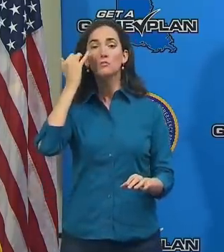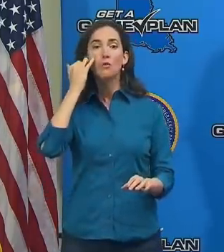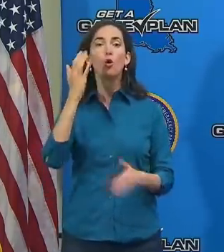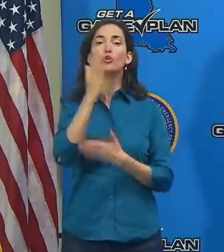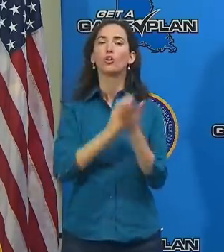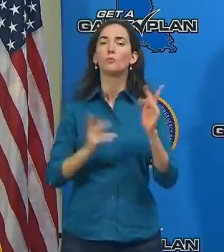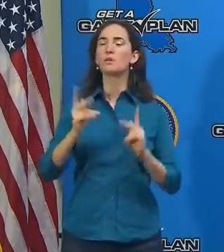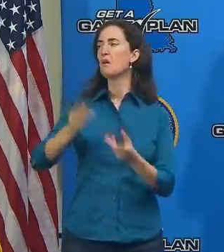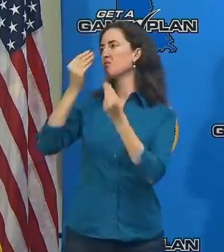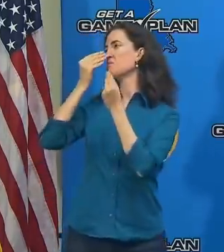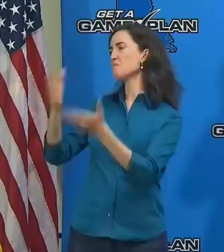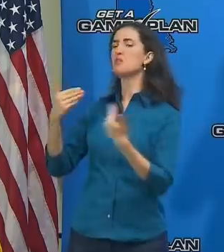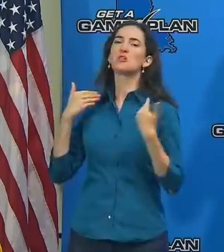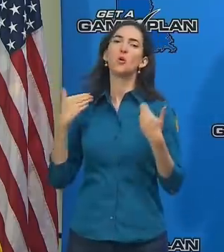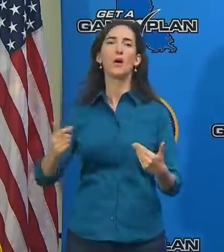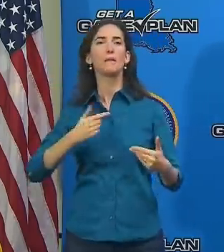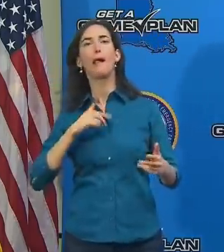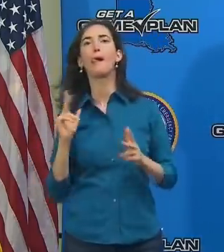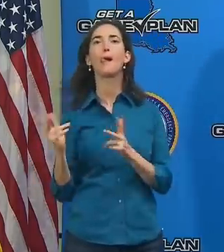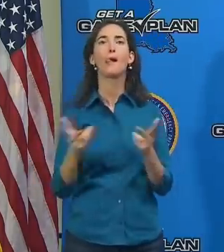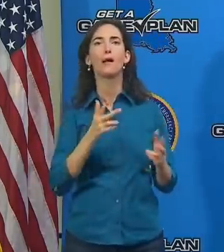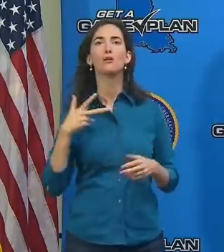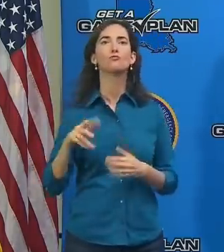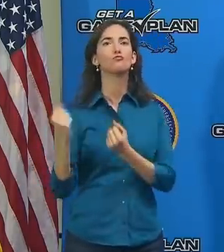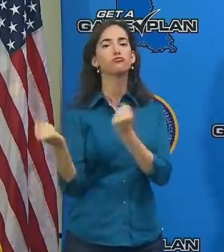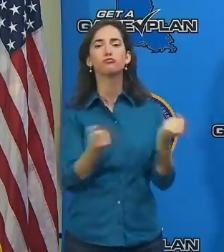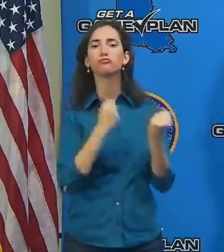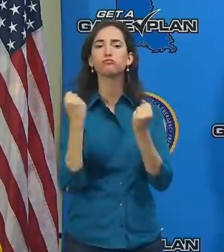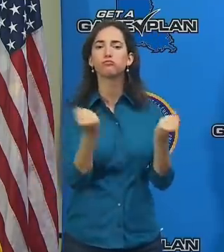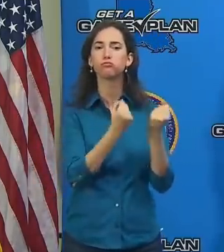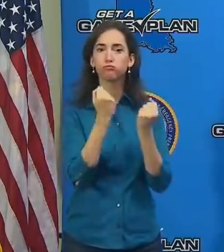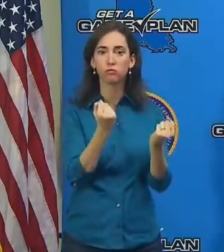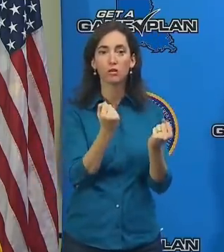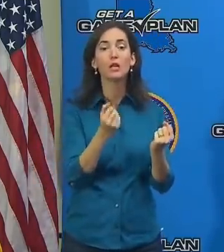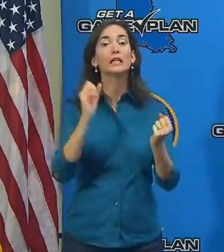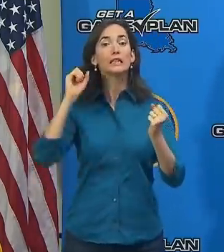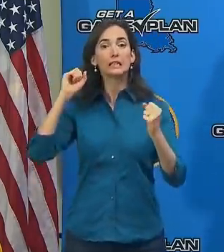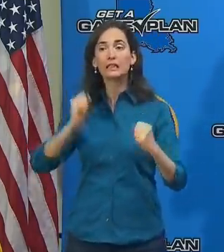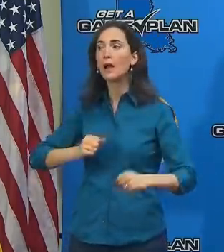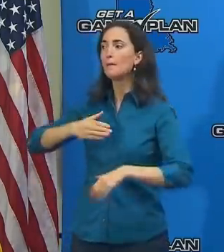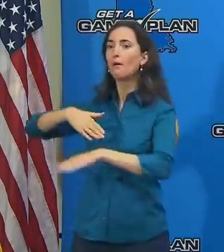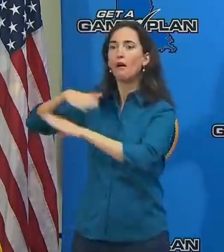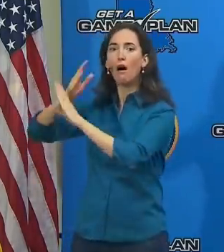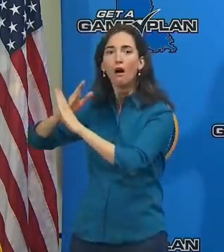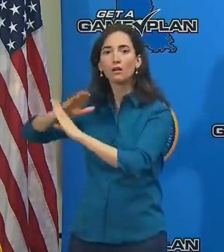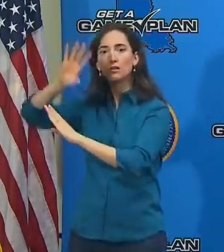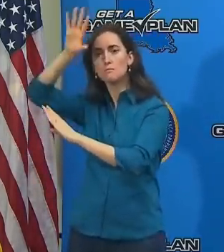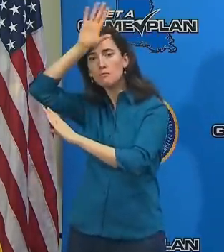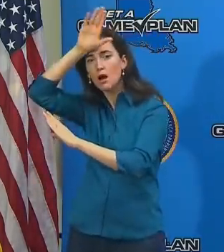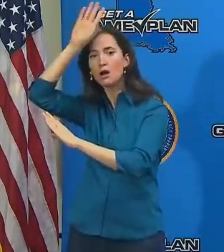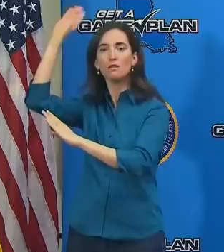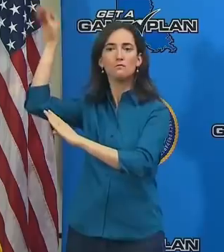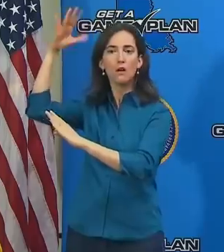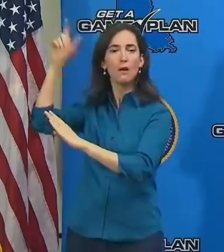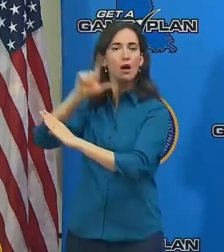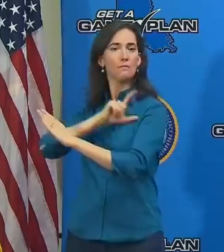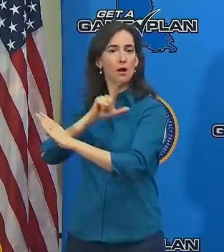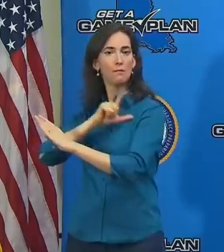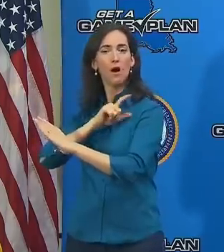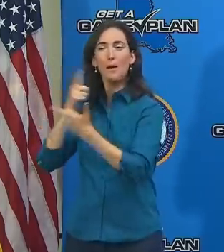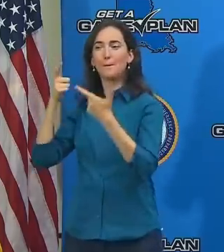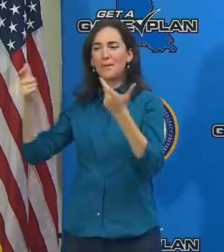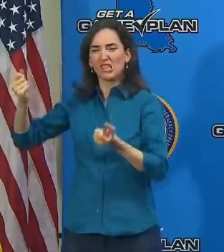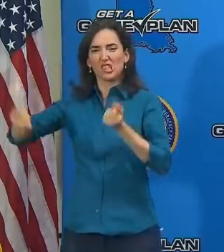of first responders and search and rescue assets, high water vehicles, and so forth. So please